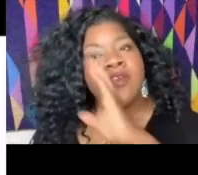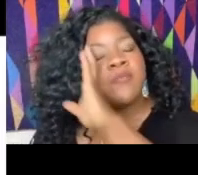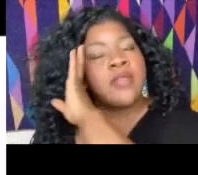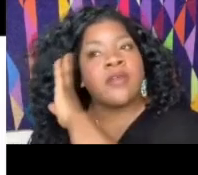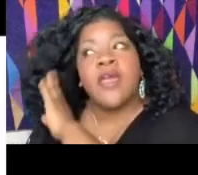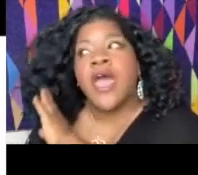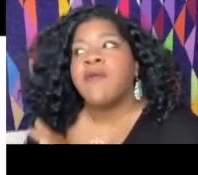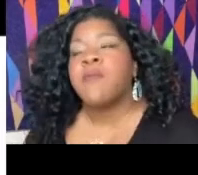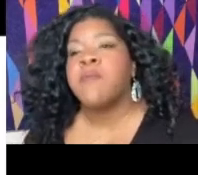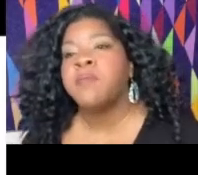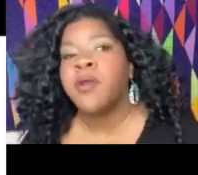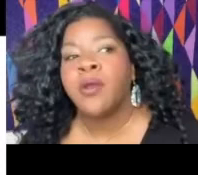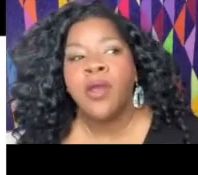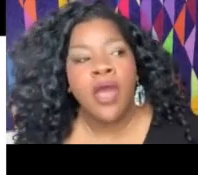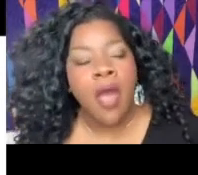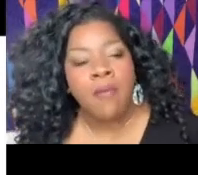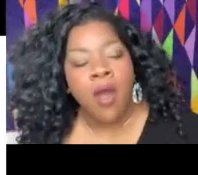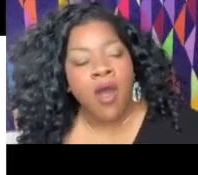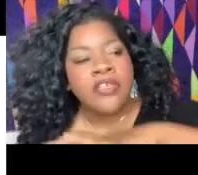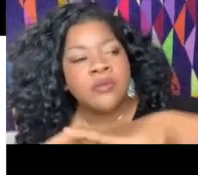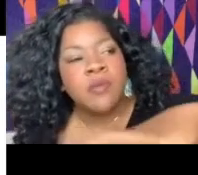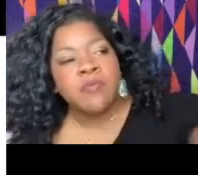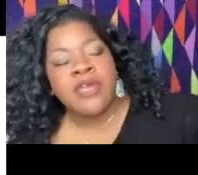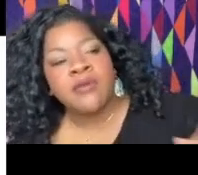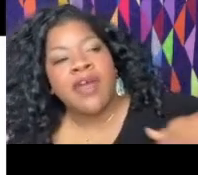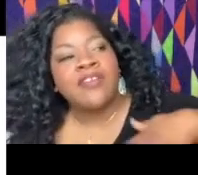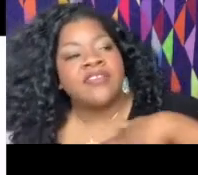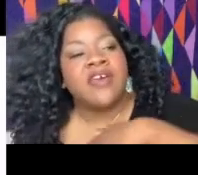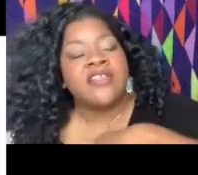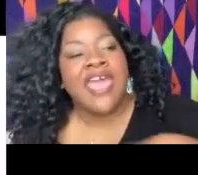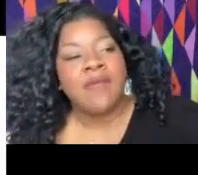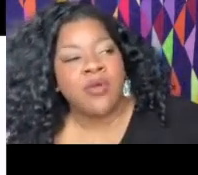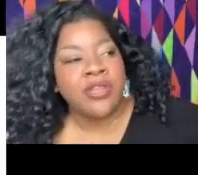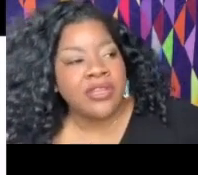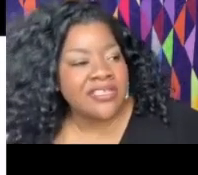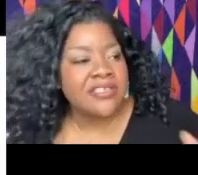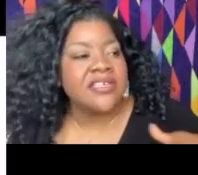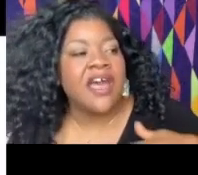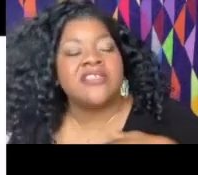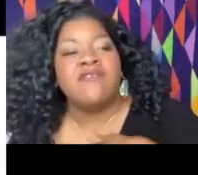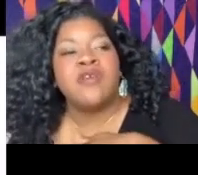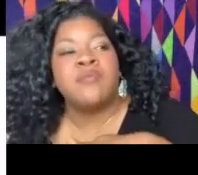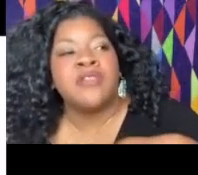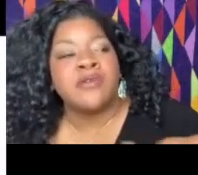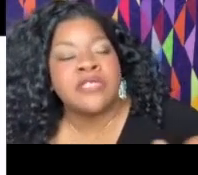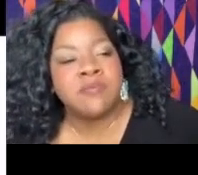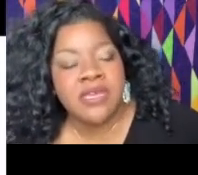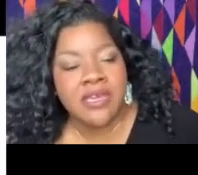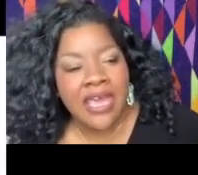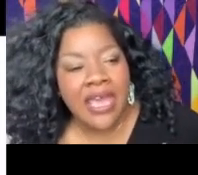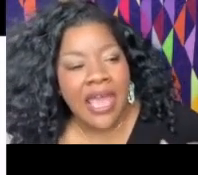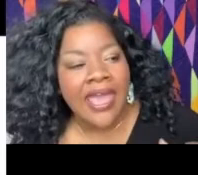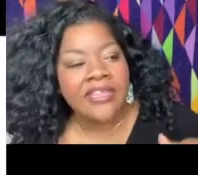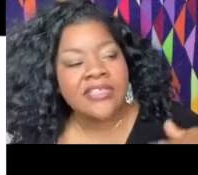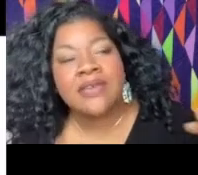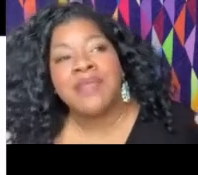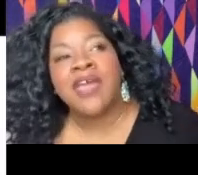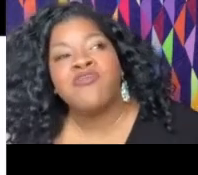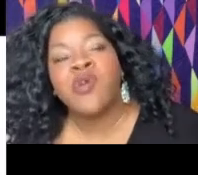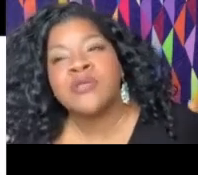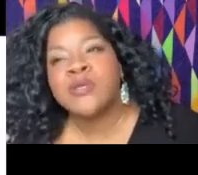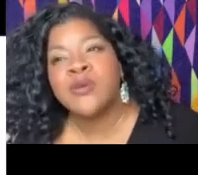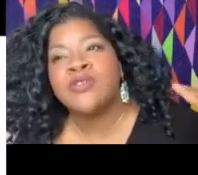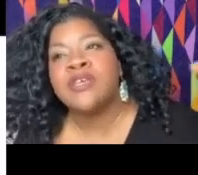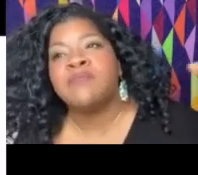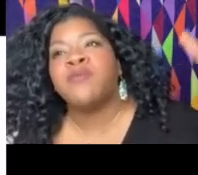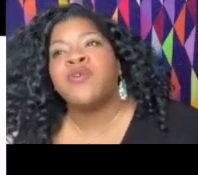with Octavia Butler. I remember all these women being around a table and listening to Octavia Butler speak. And it seemed like